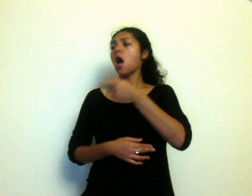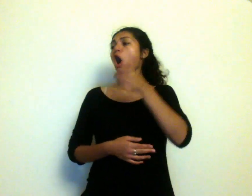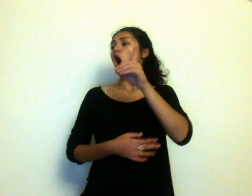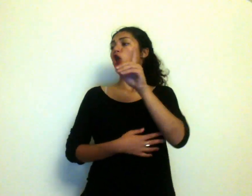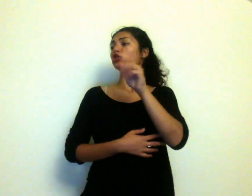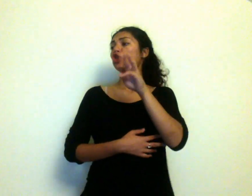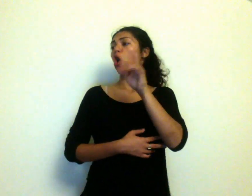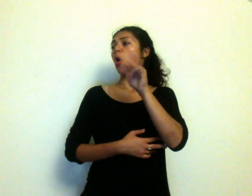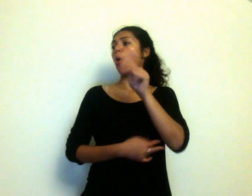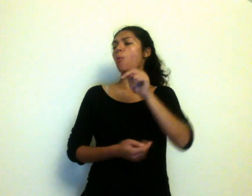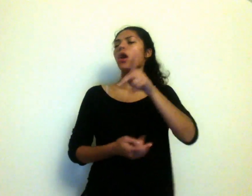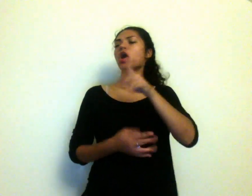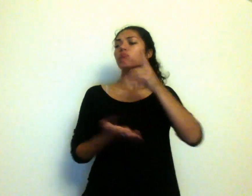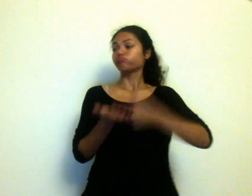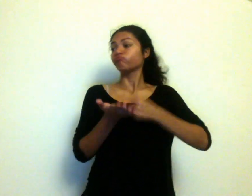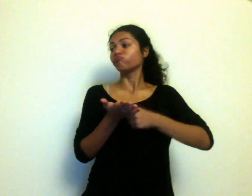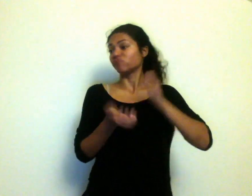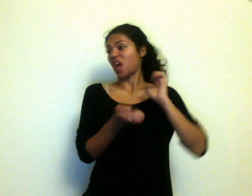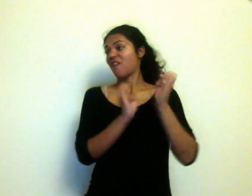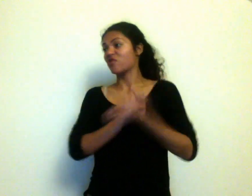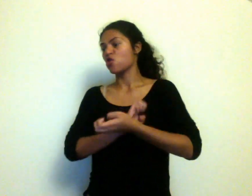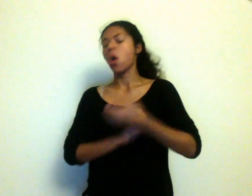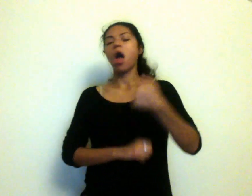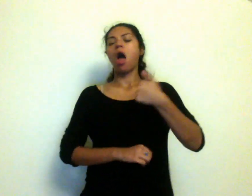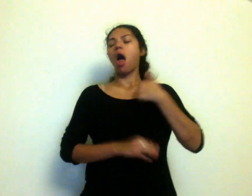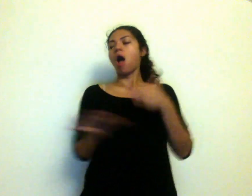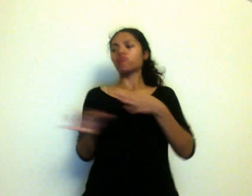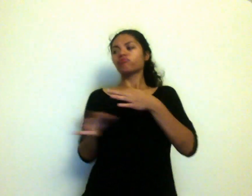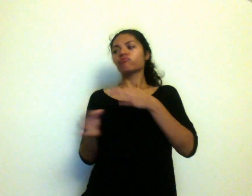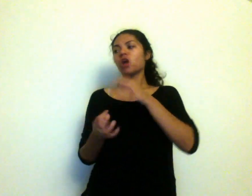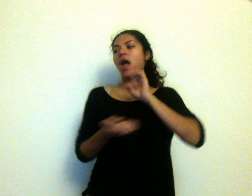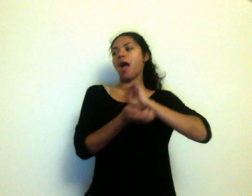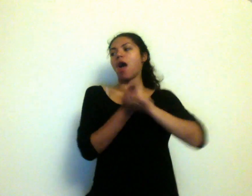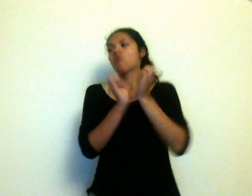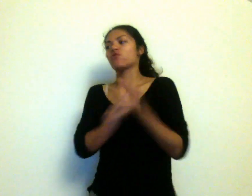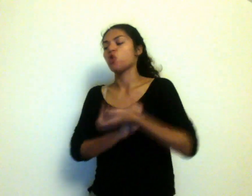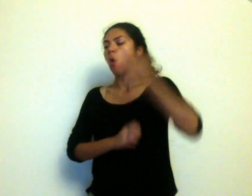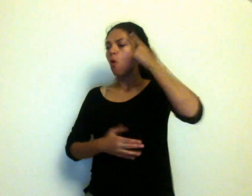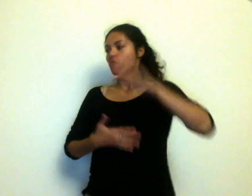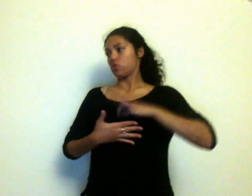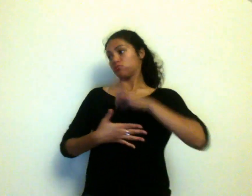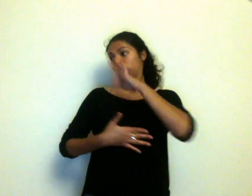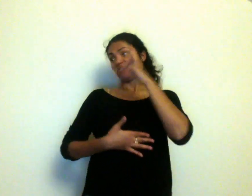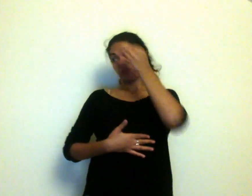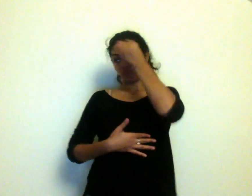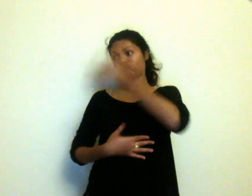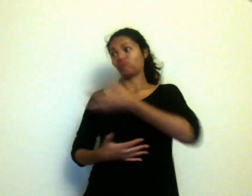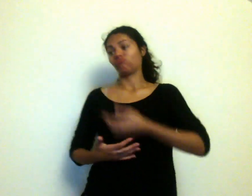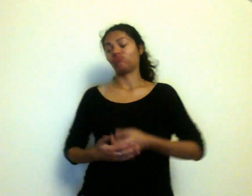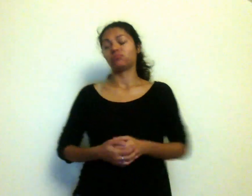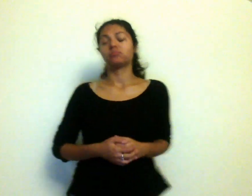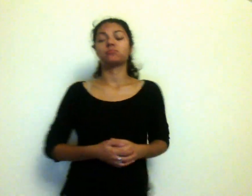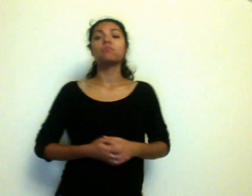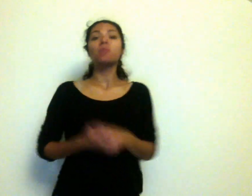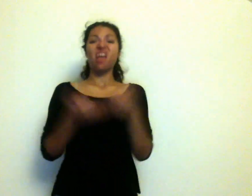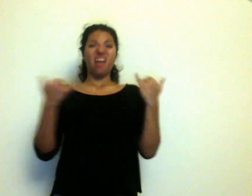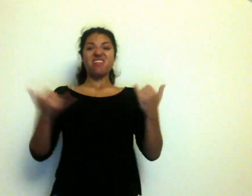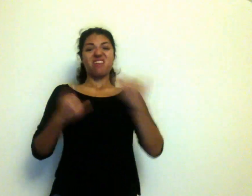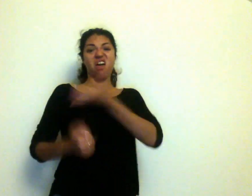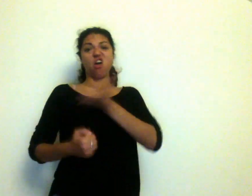Even though our wars and rumors are wars, 1,000 times will belie us. Pantheism has a tremendous attraction. And